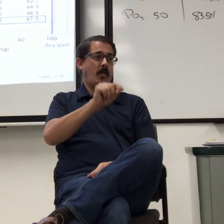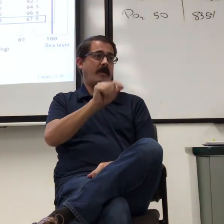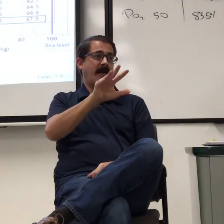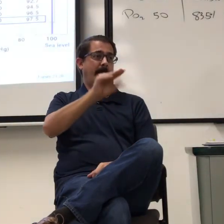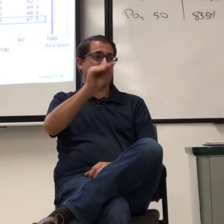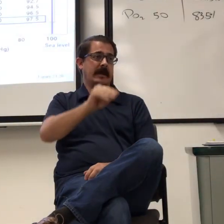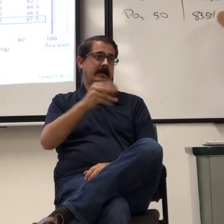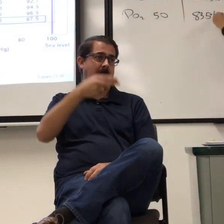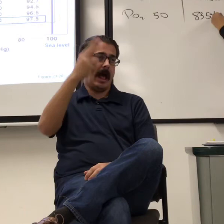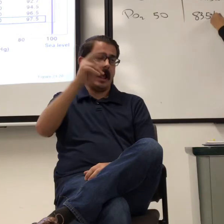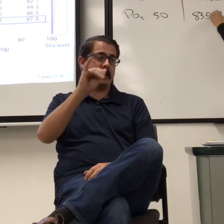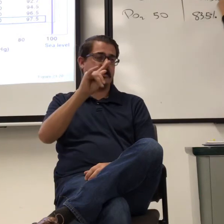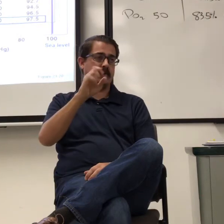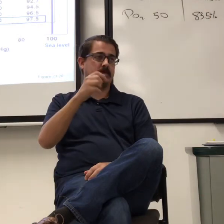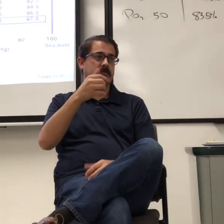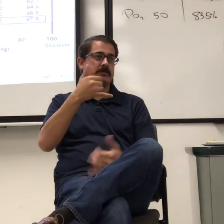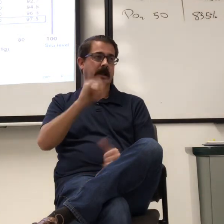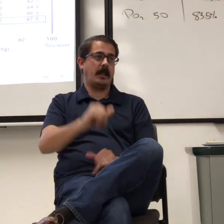83.5%.